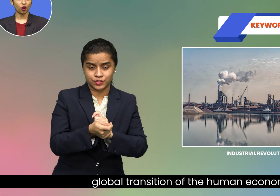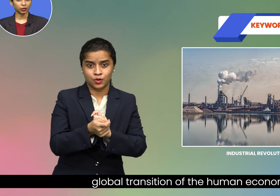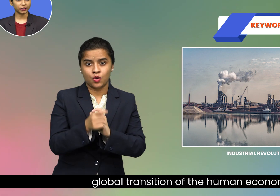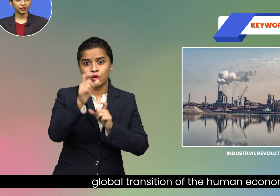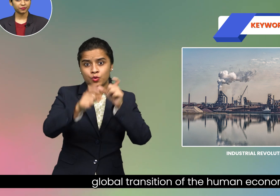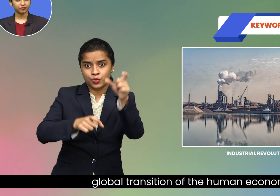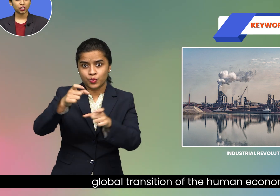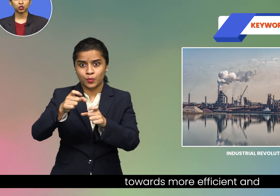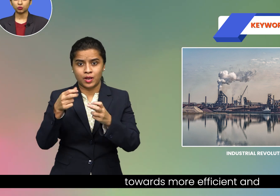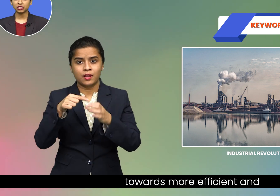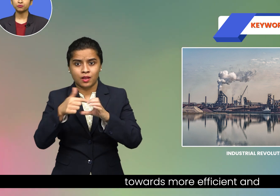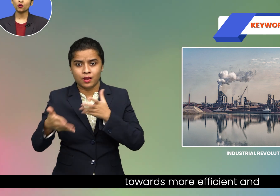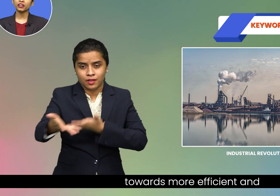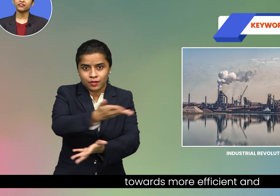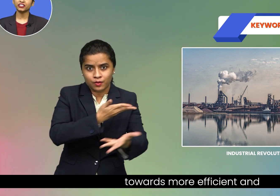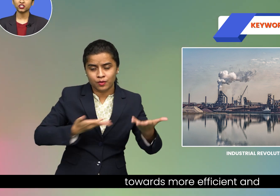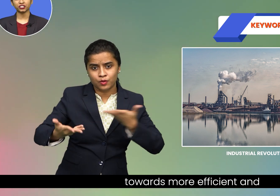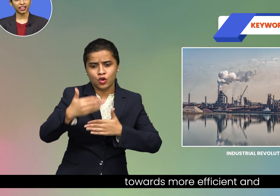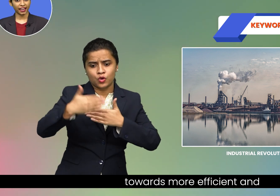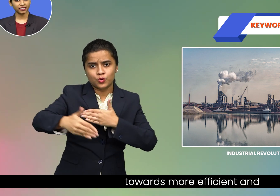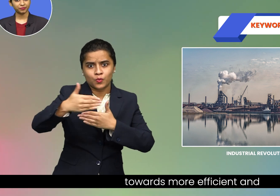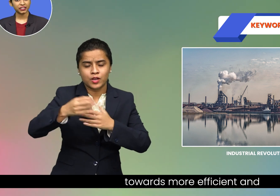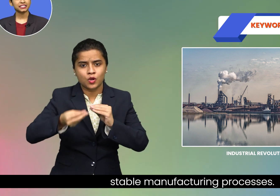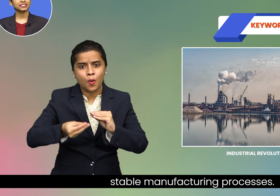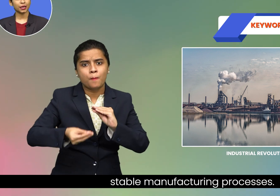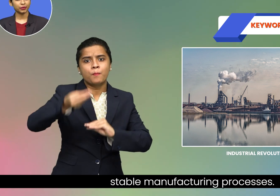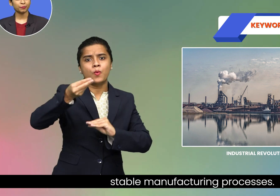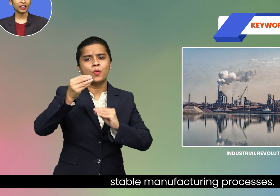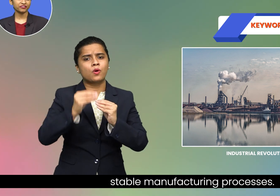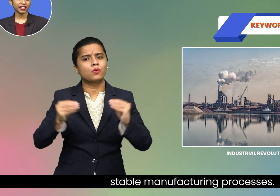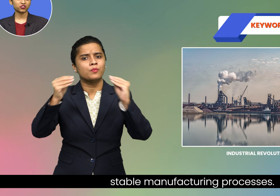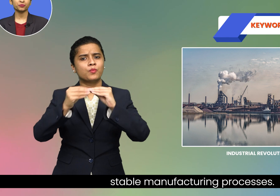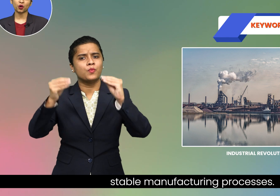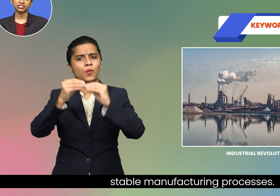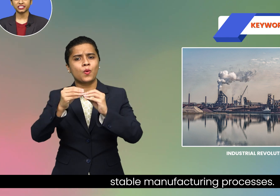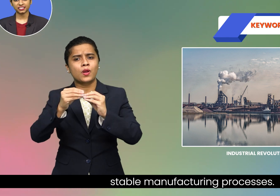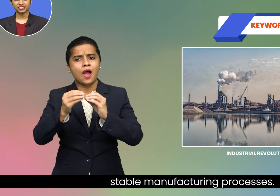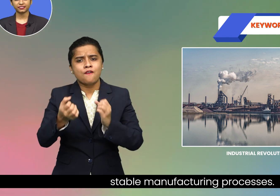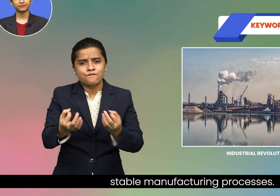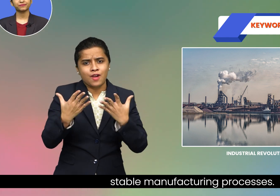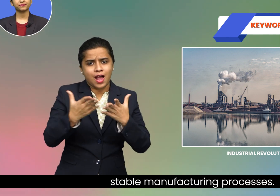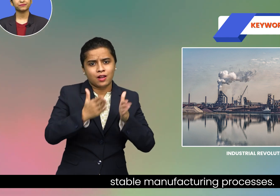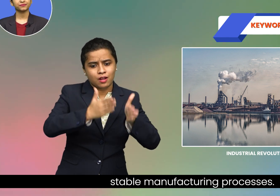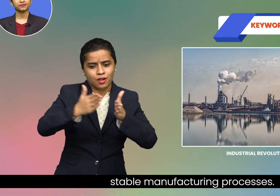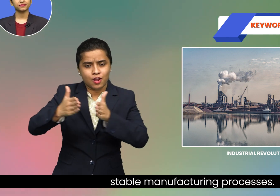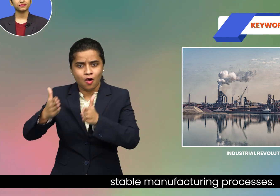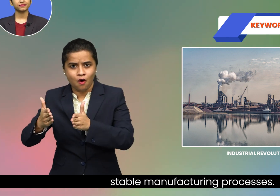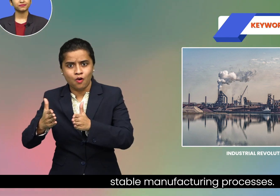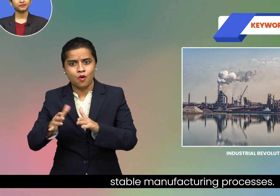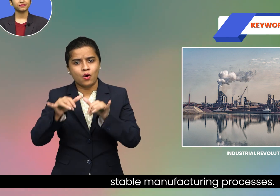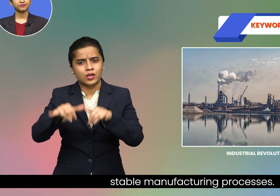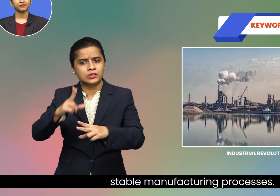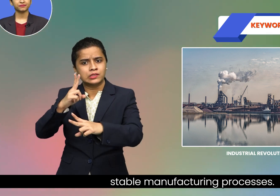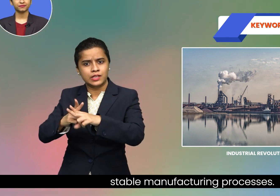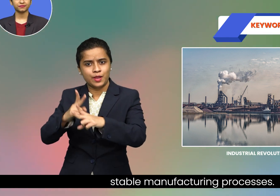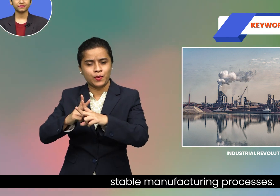human economy towards more efficient and stable manufacturing processes.